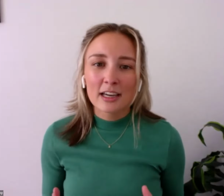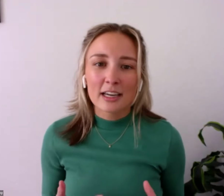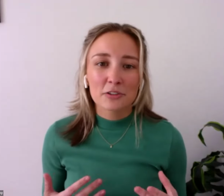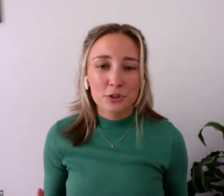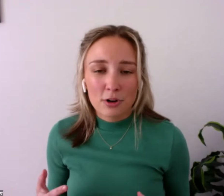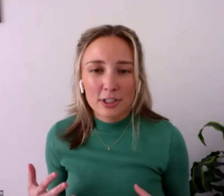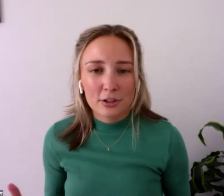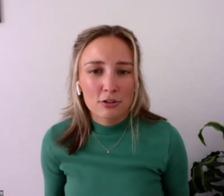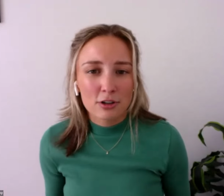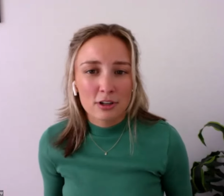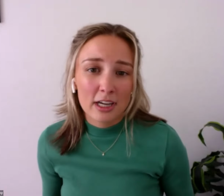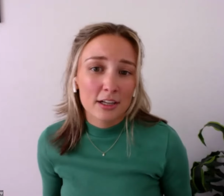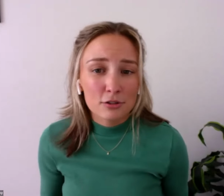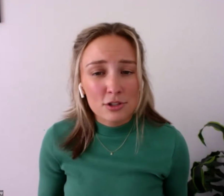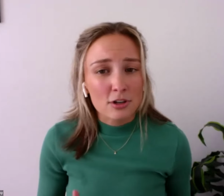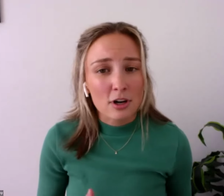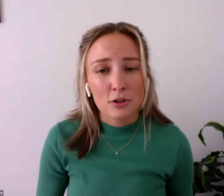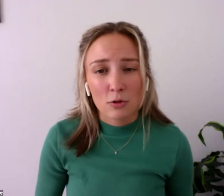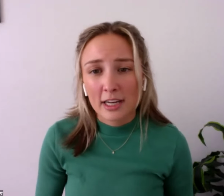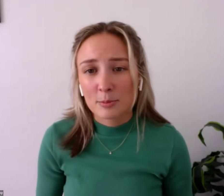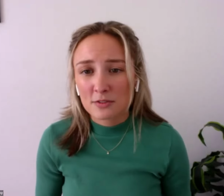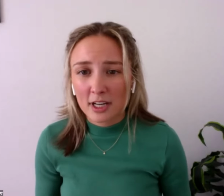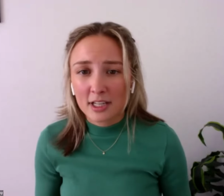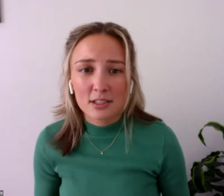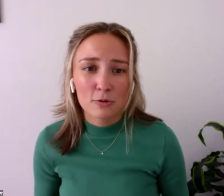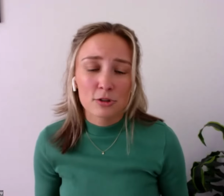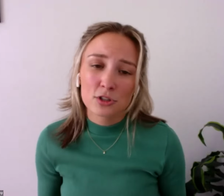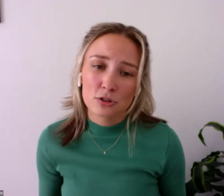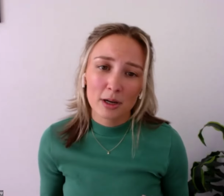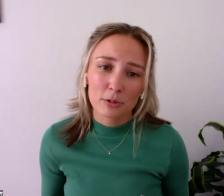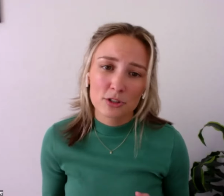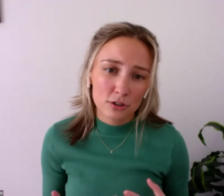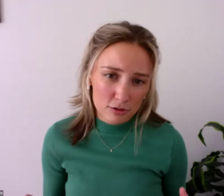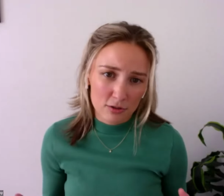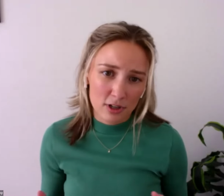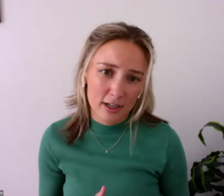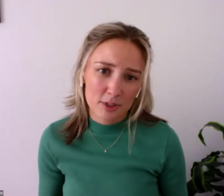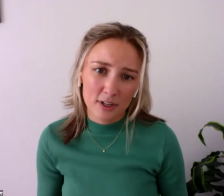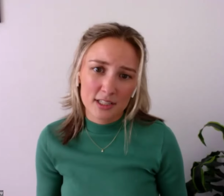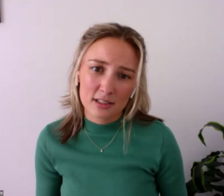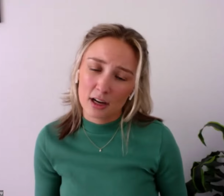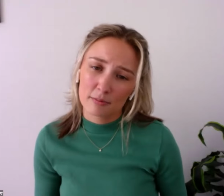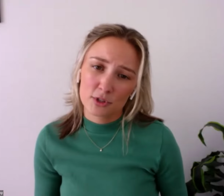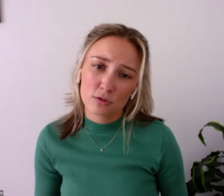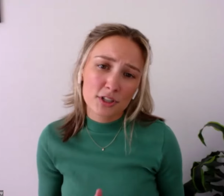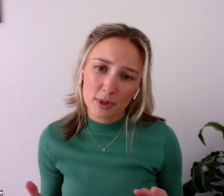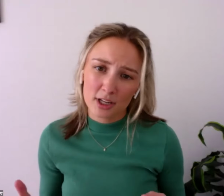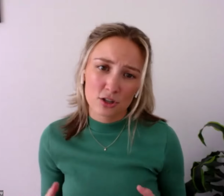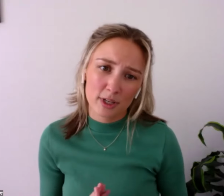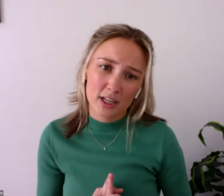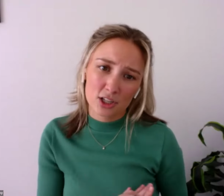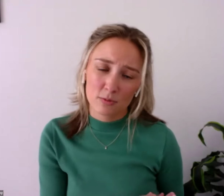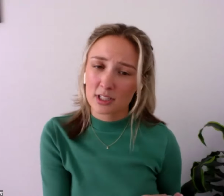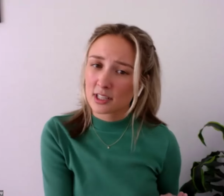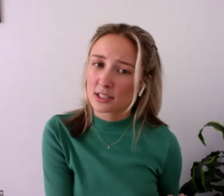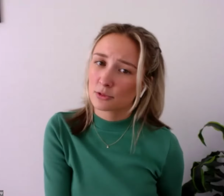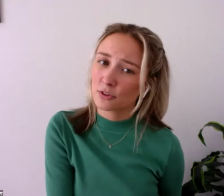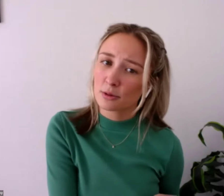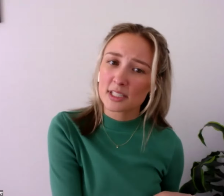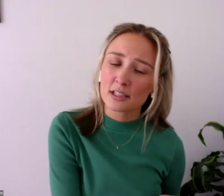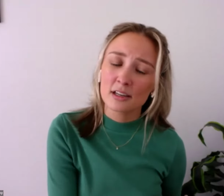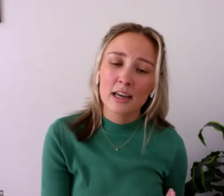vision. If you are an owner and a user of an OrCam device, you will soon be able to use an OrCam device to also manage your medication